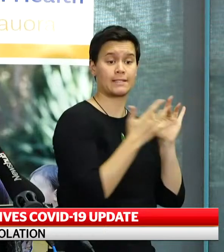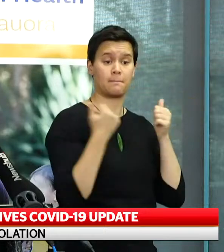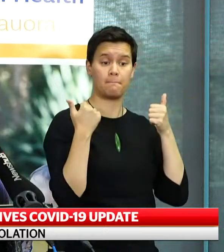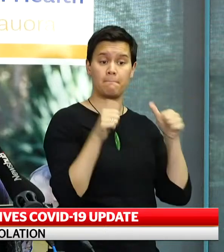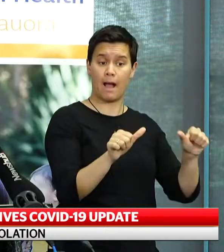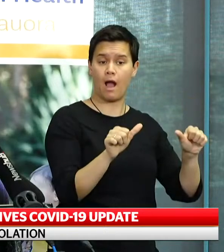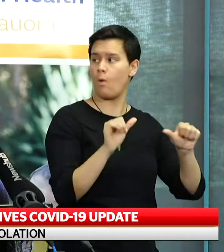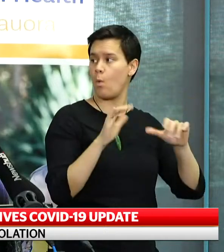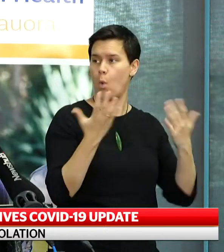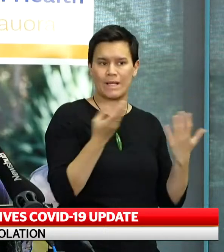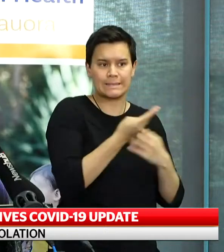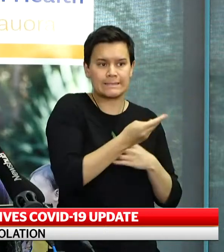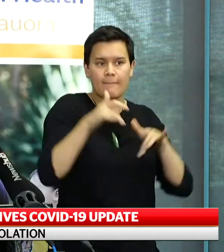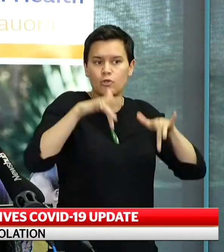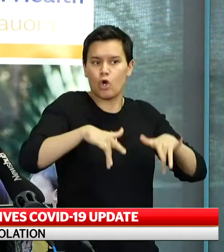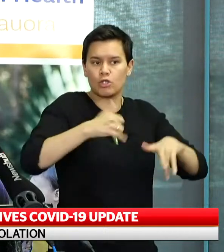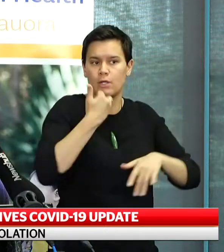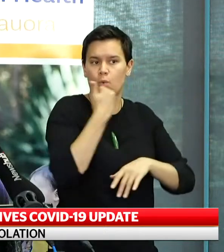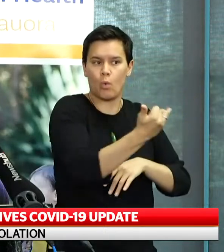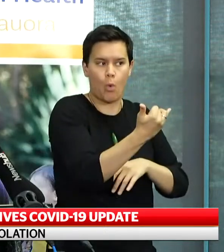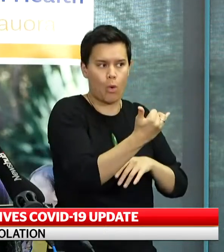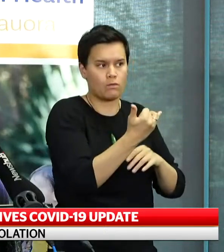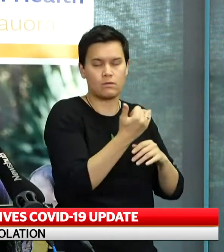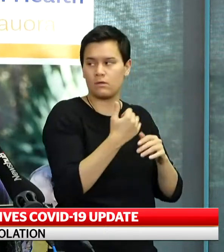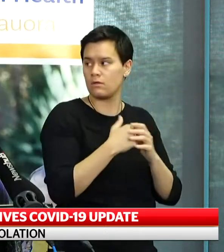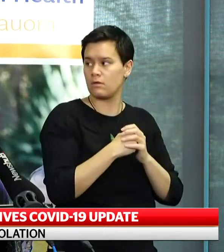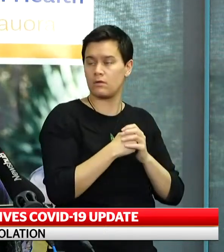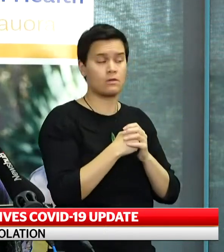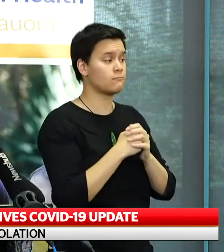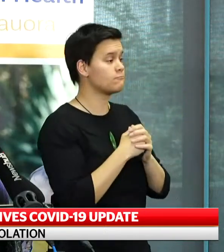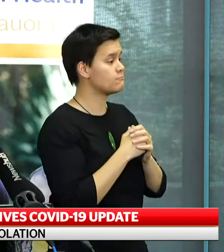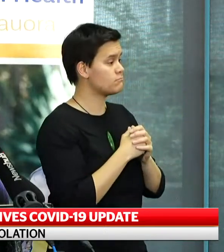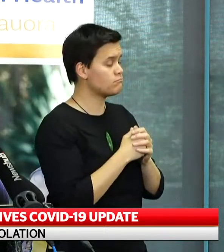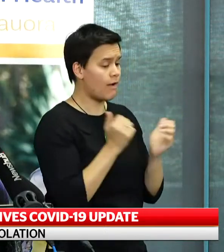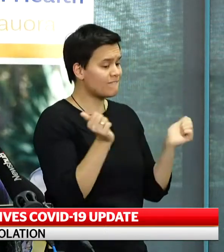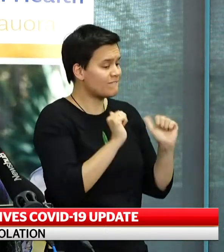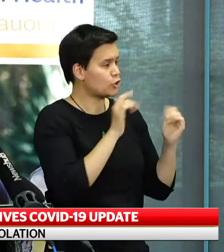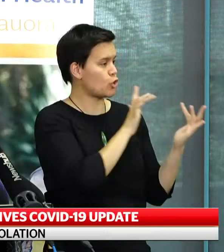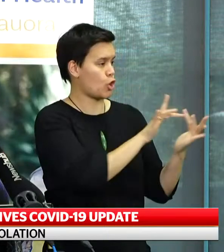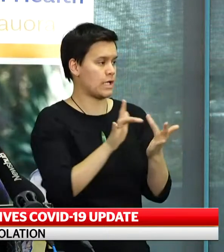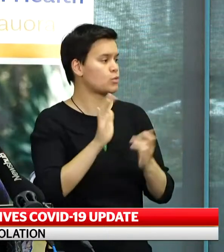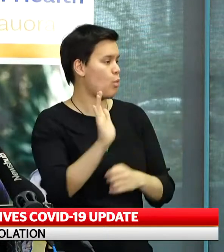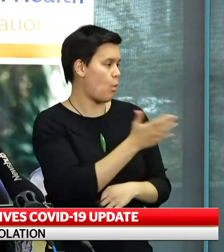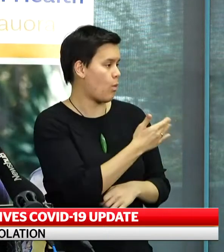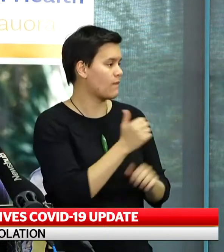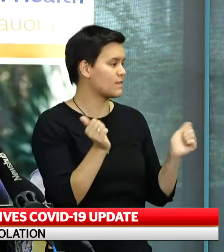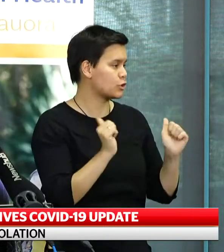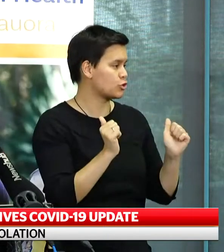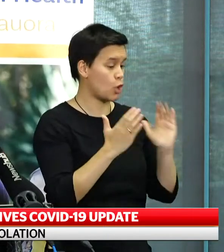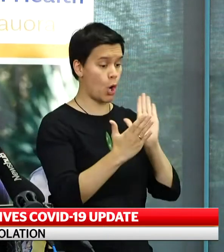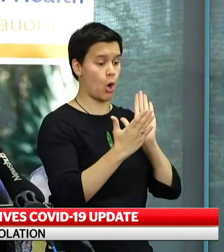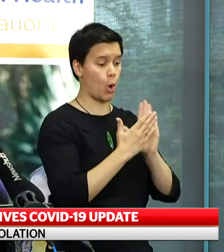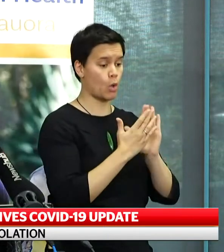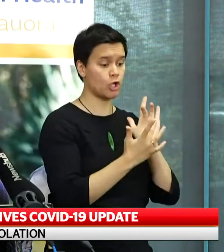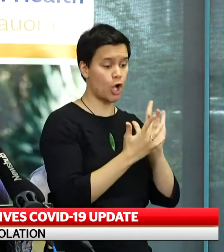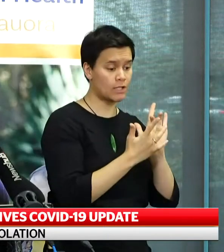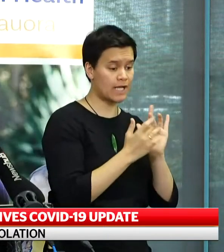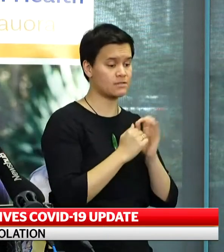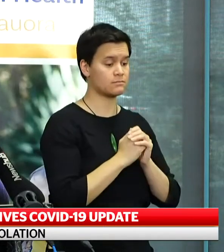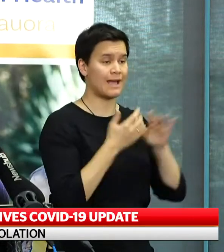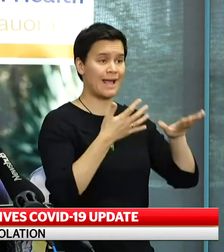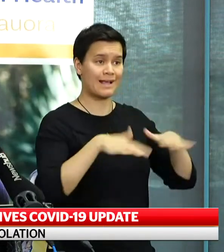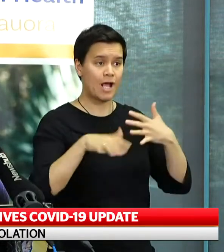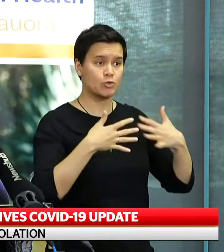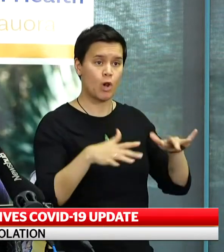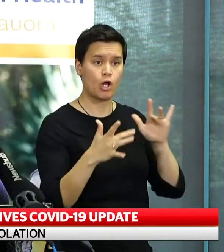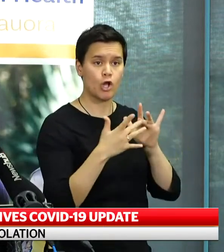phrasing it, outbreak? There are there's nobody else who we haven't been able to reach, both close or casual contacts. So again, a really